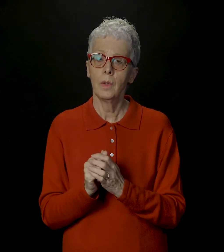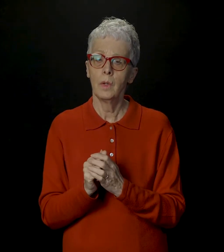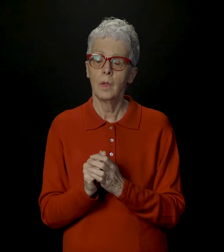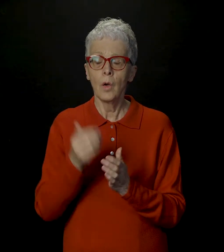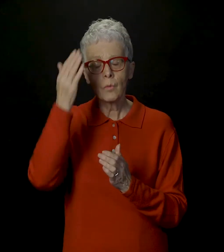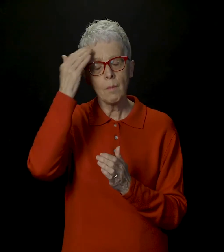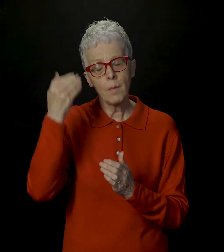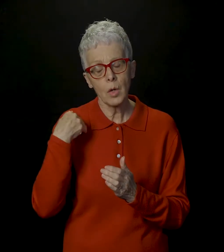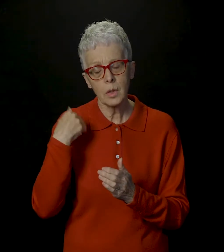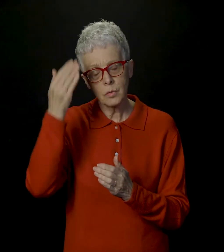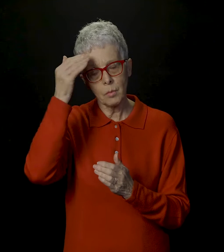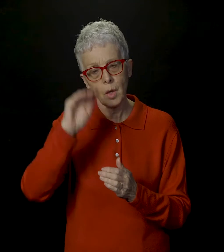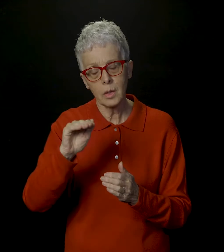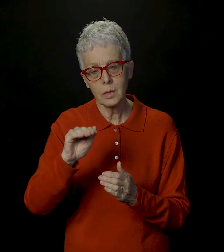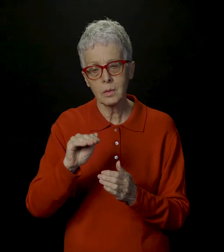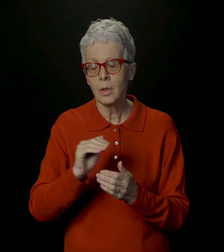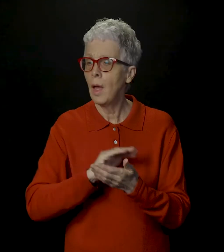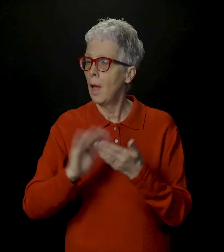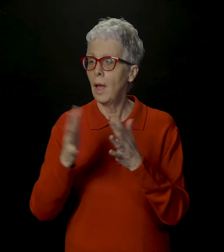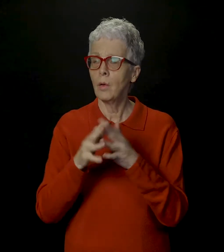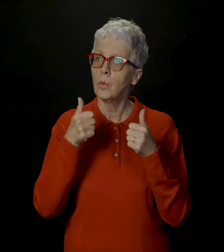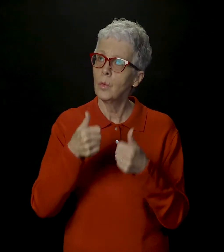To be reminded once again Of how good you are